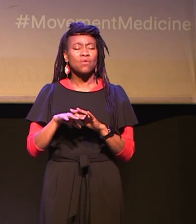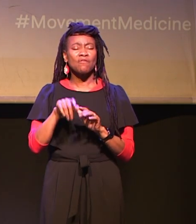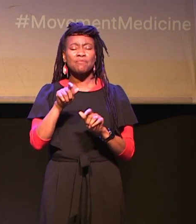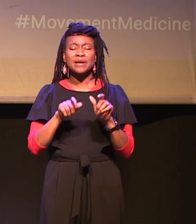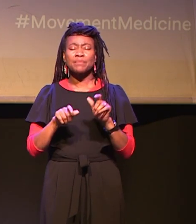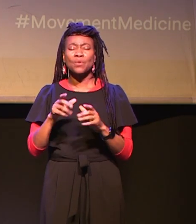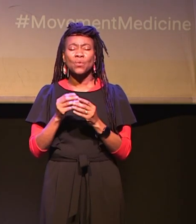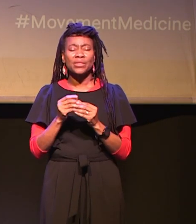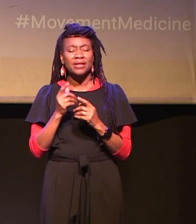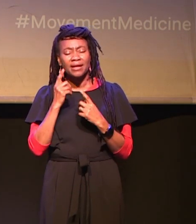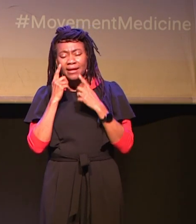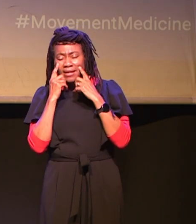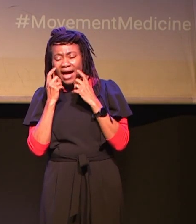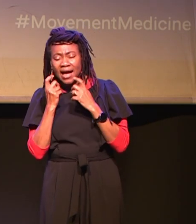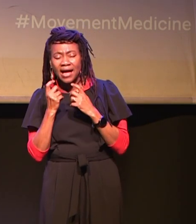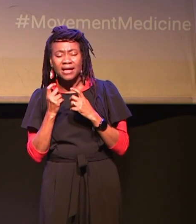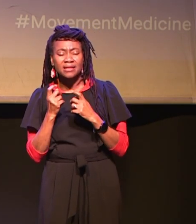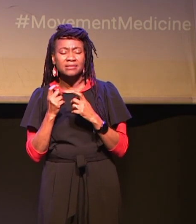commitments,